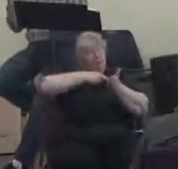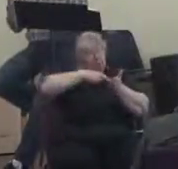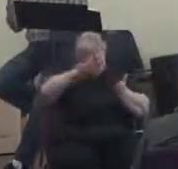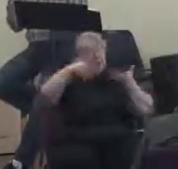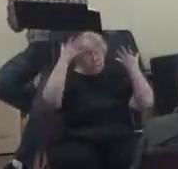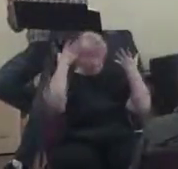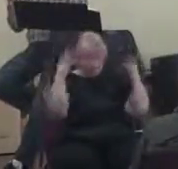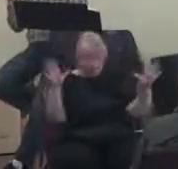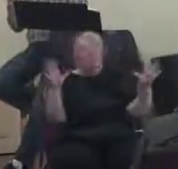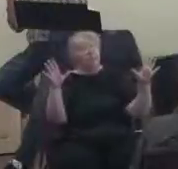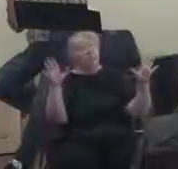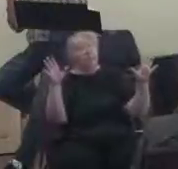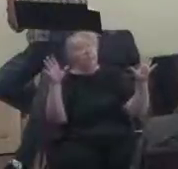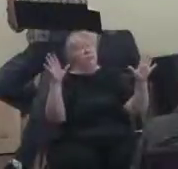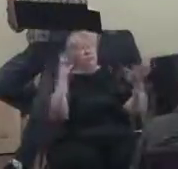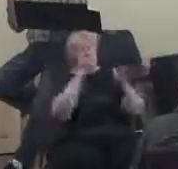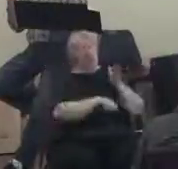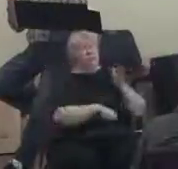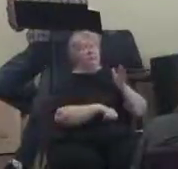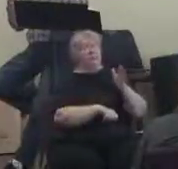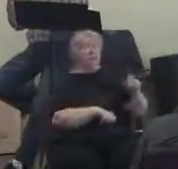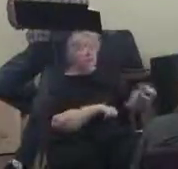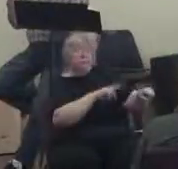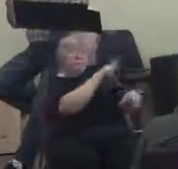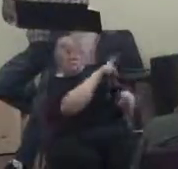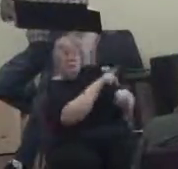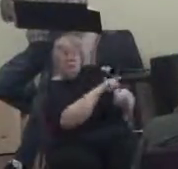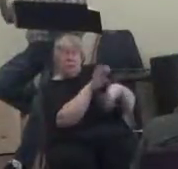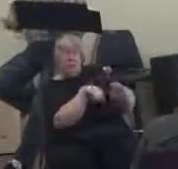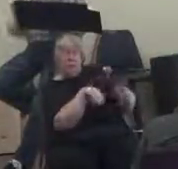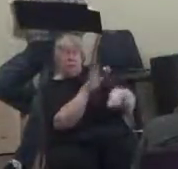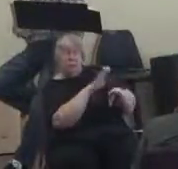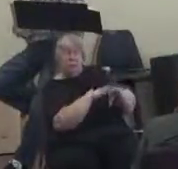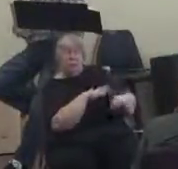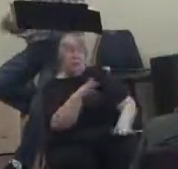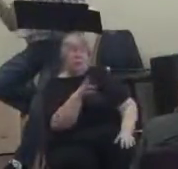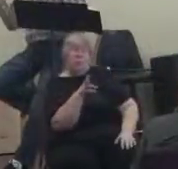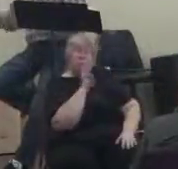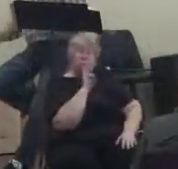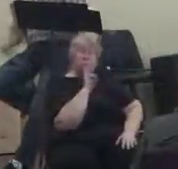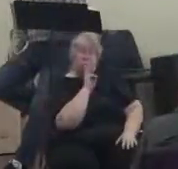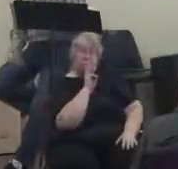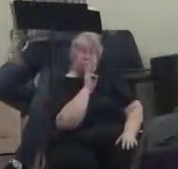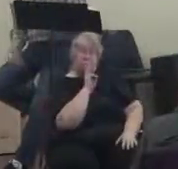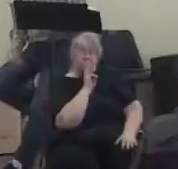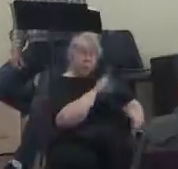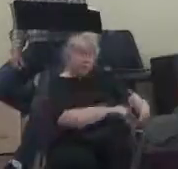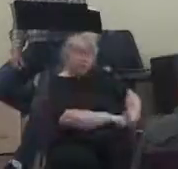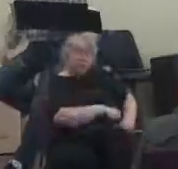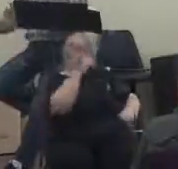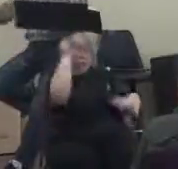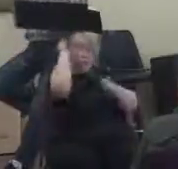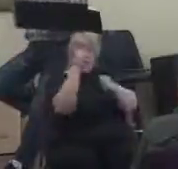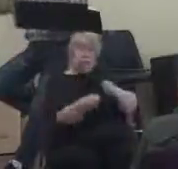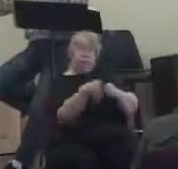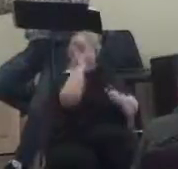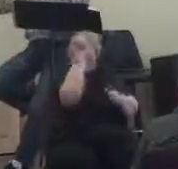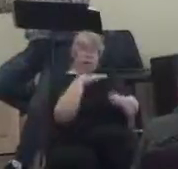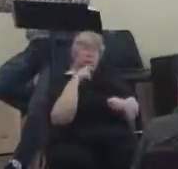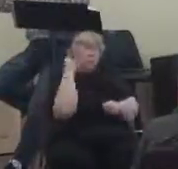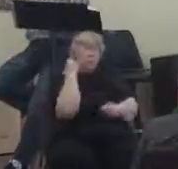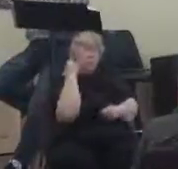This Peter has walked on the water. He cuts a guy's ear off as Jesus is going to the cross, and Jesus has got